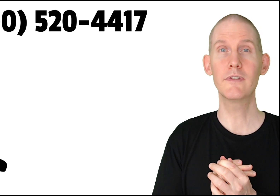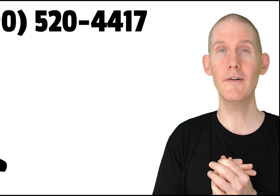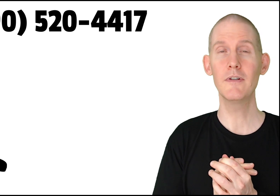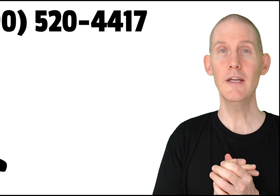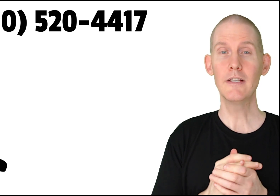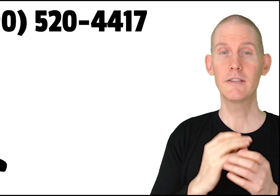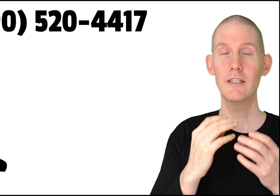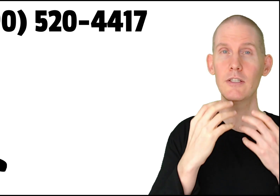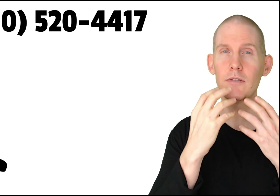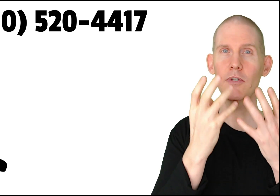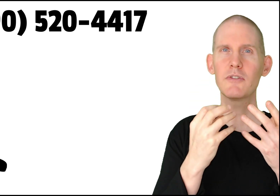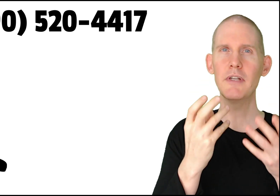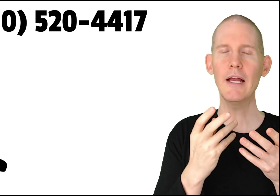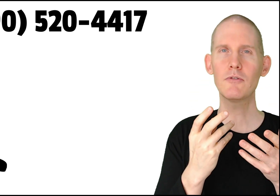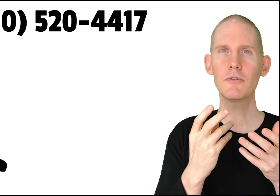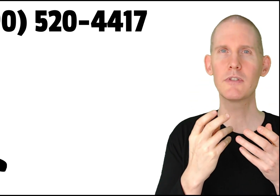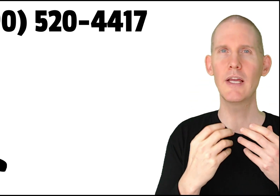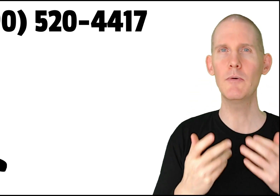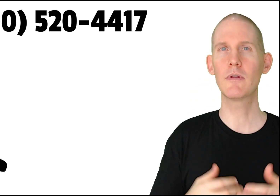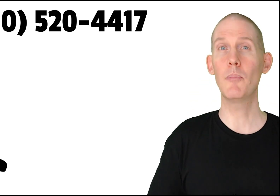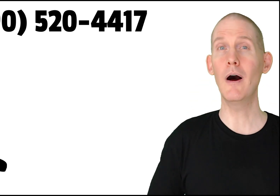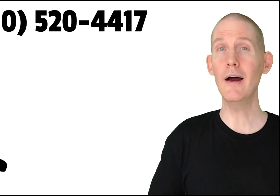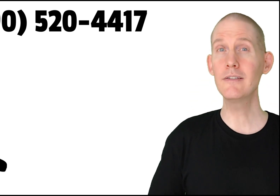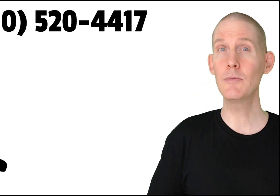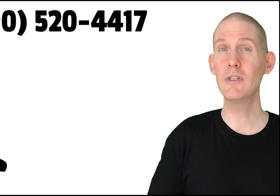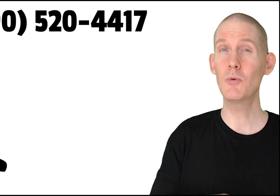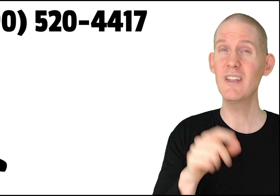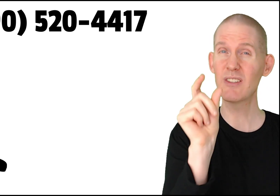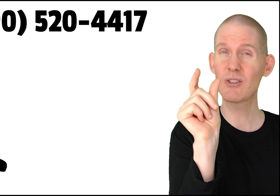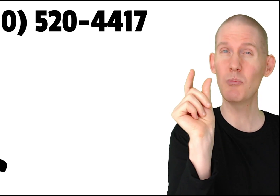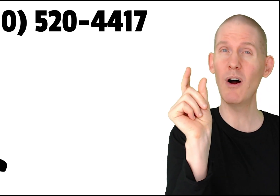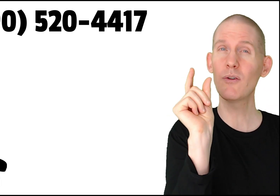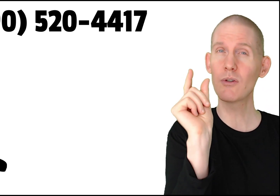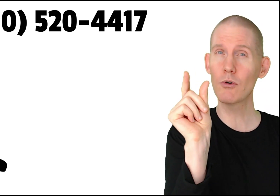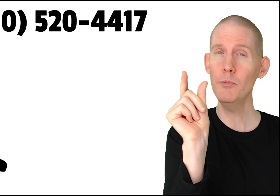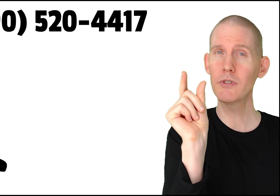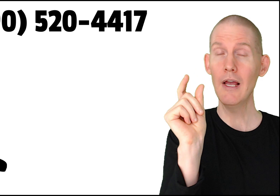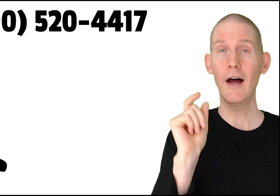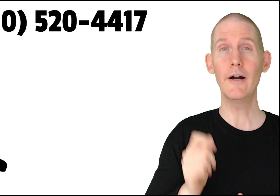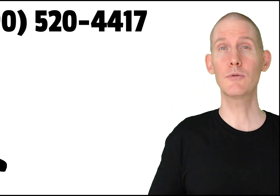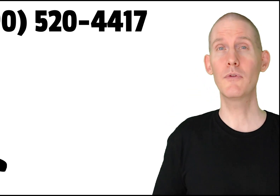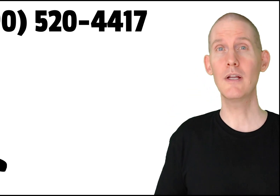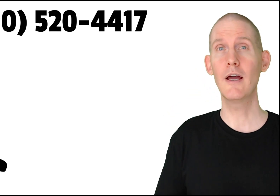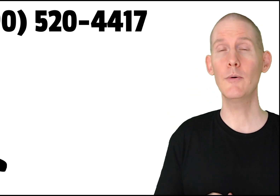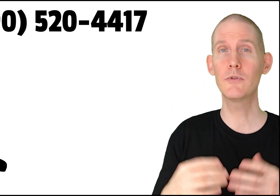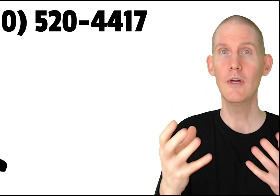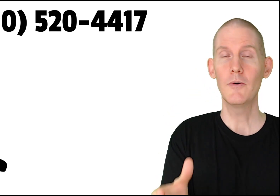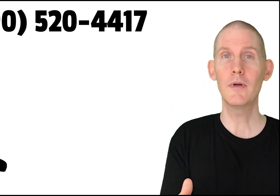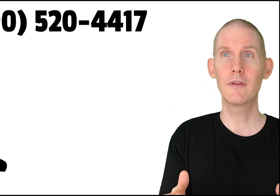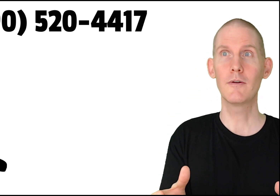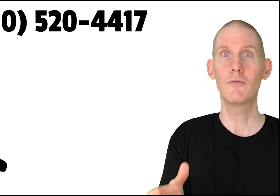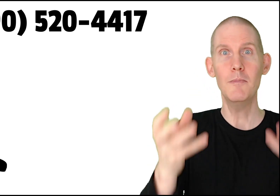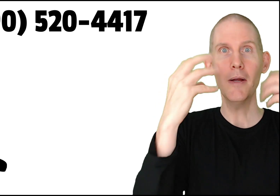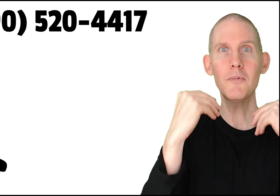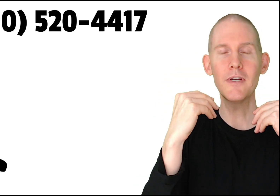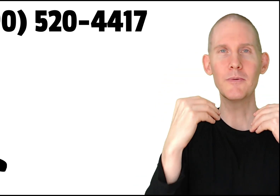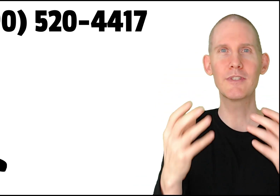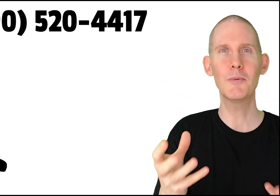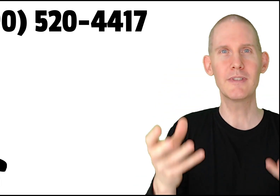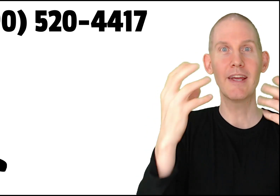490-520-4417, it just feels natural to say it with a pause in between the smaller groups. I also think it helps with remembering it when someone's telling